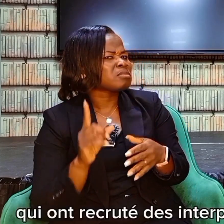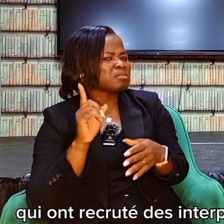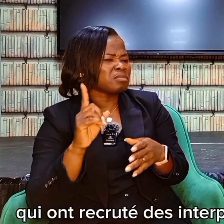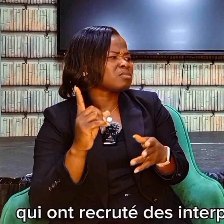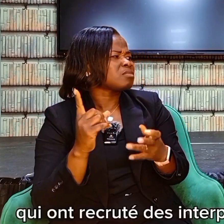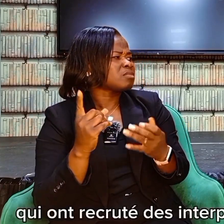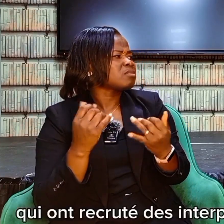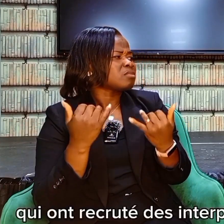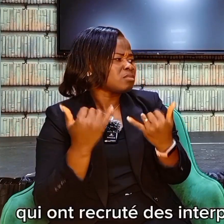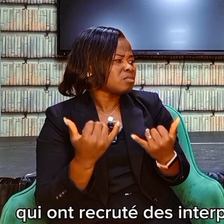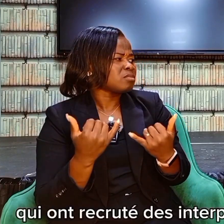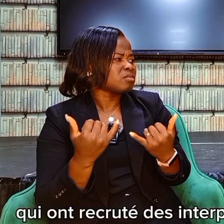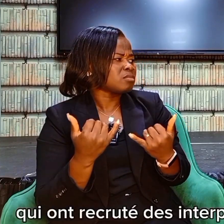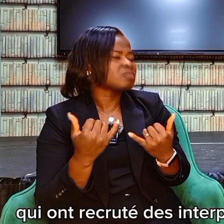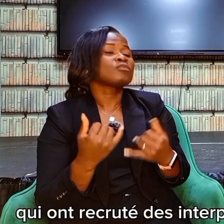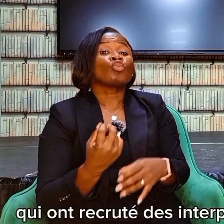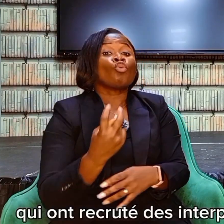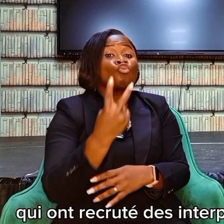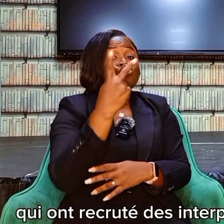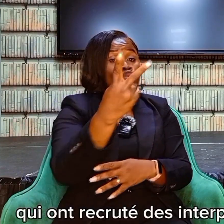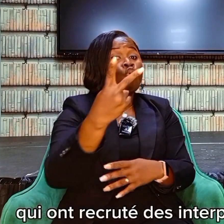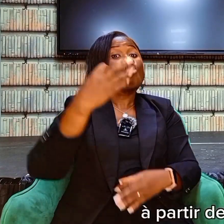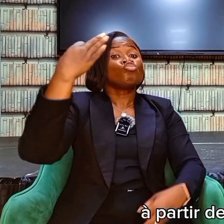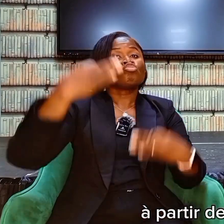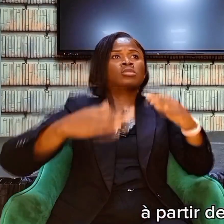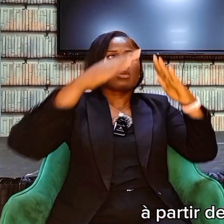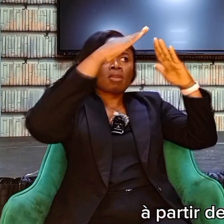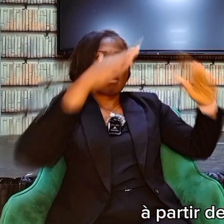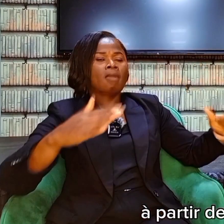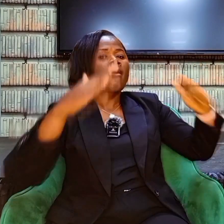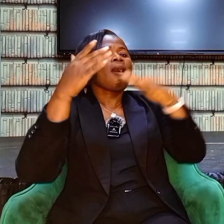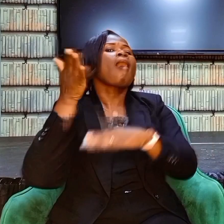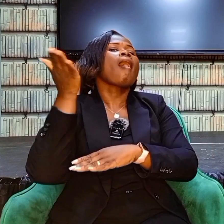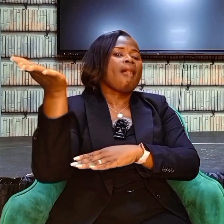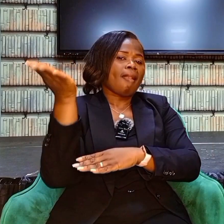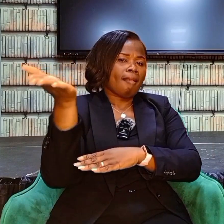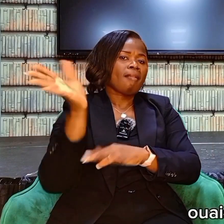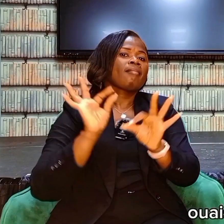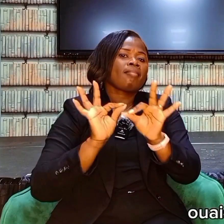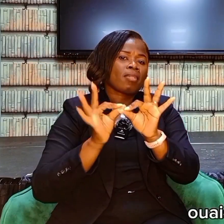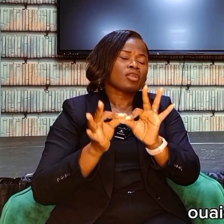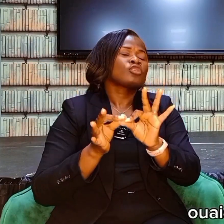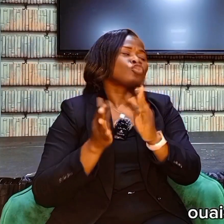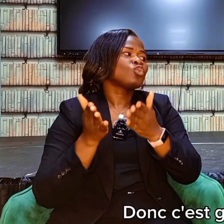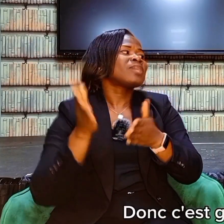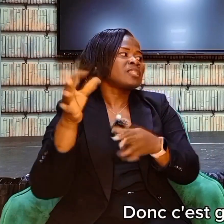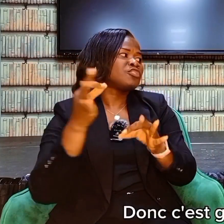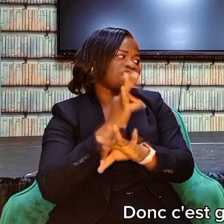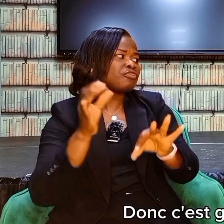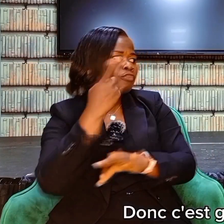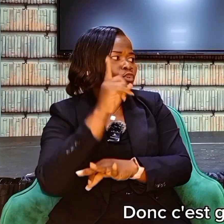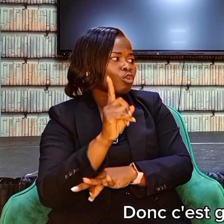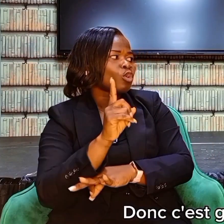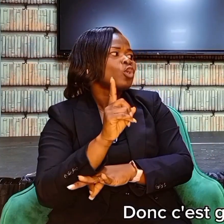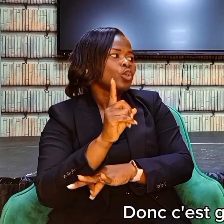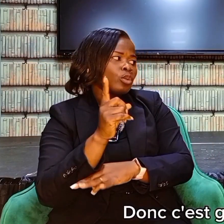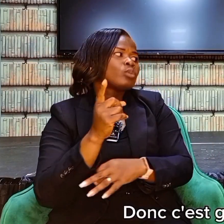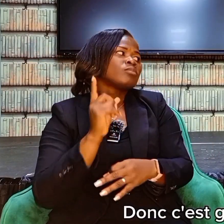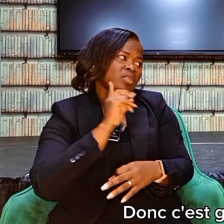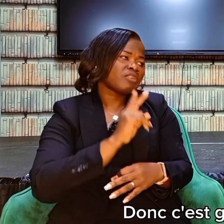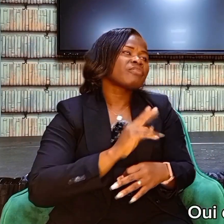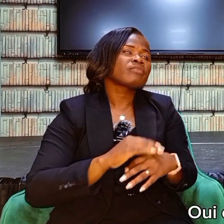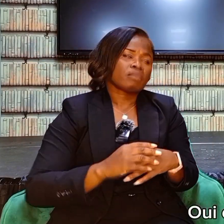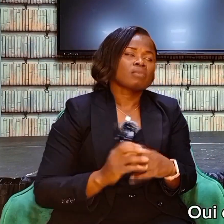courts that have recruited sign language interpreters as of now. Yeah, 2. So that is free for